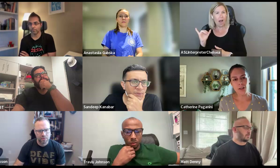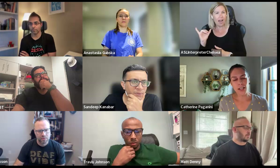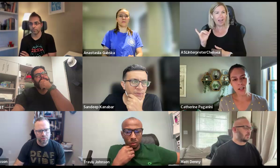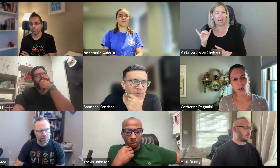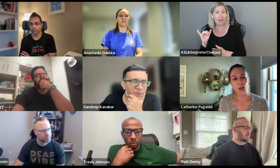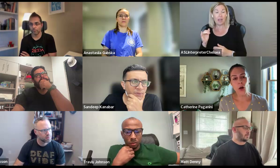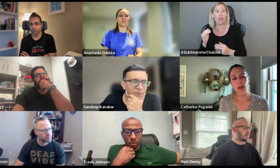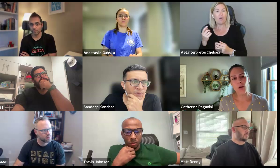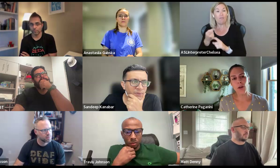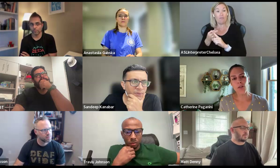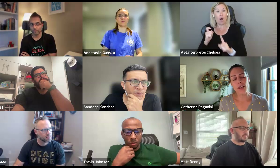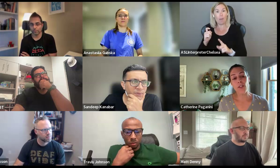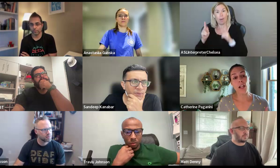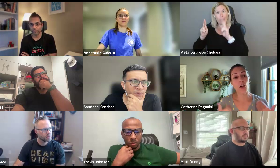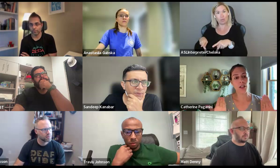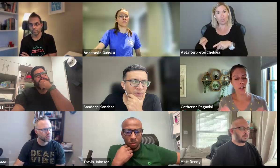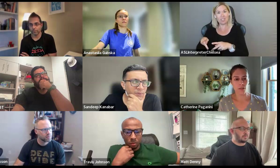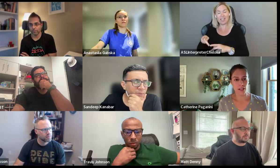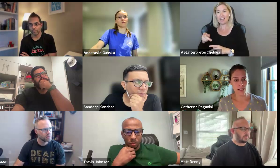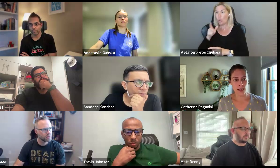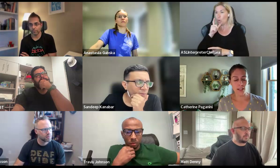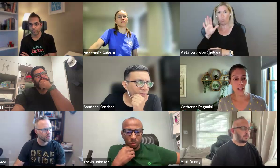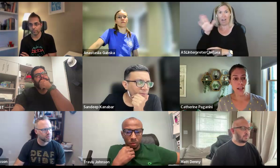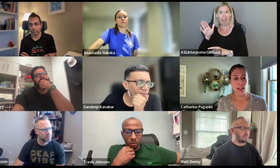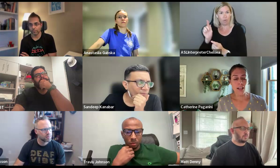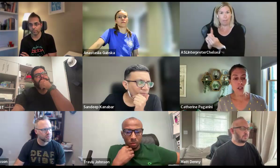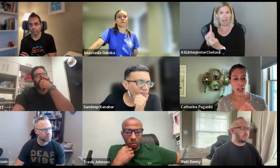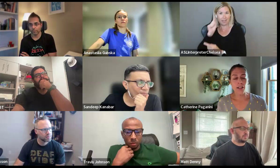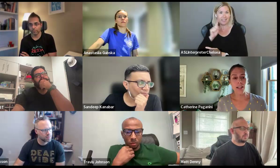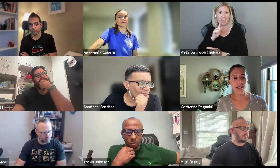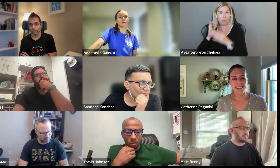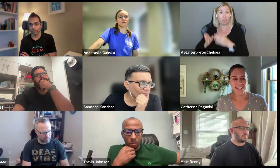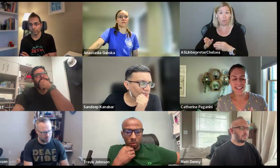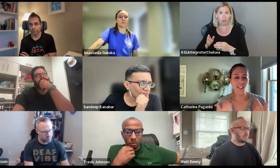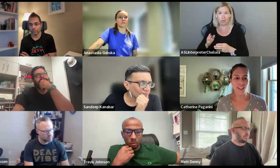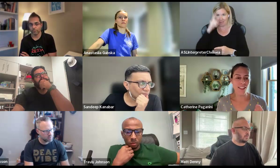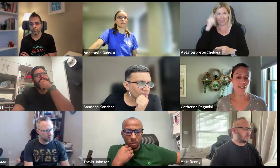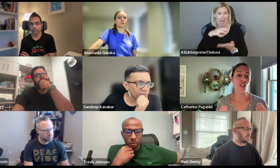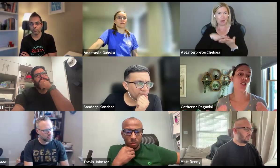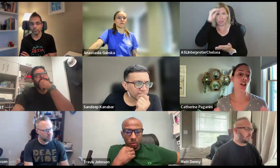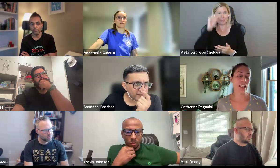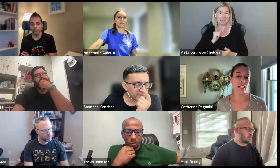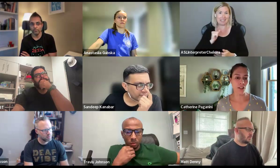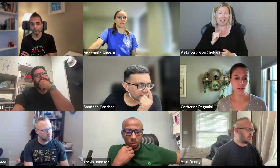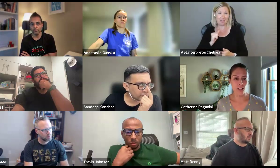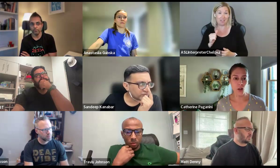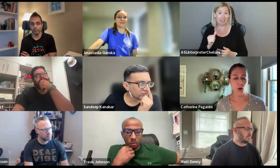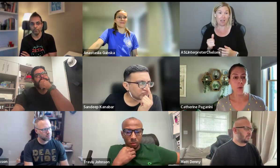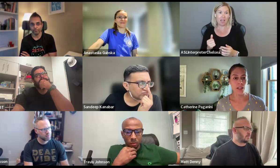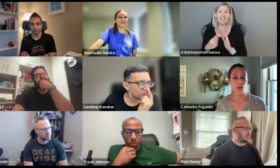necessarily know anyone who's deaf, because I learned a lot of these things. And generally, a lot of things are just not clear, right? So we need